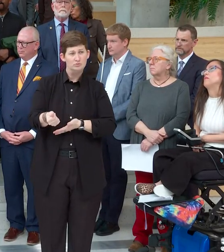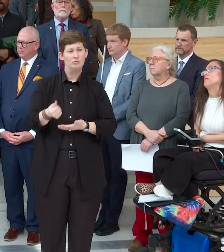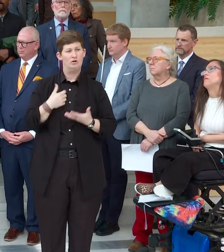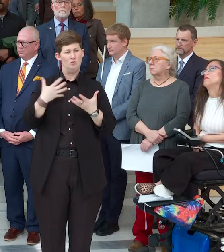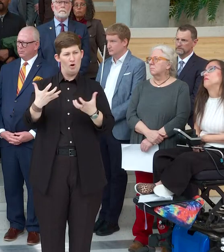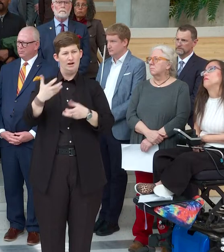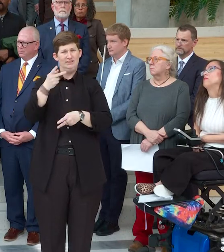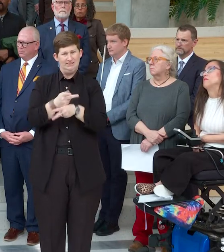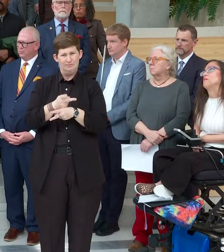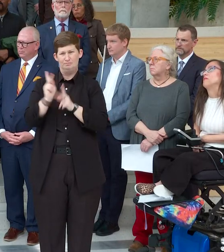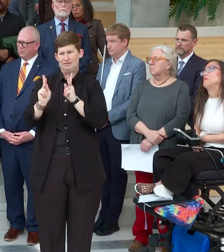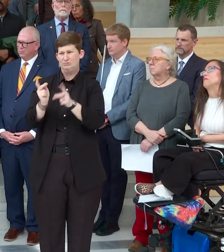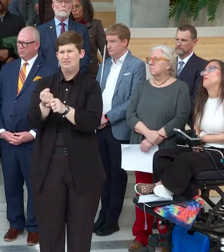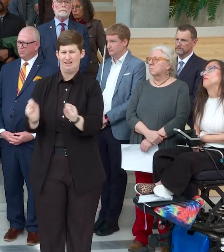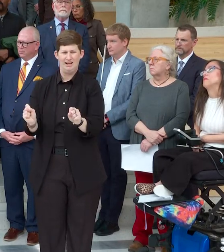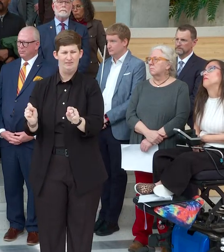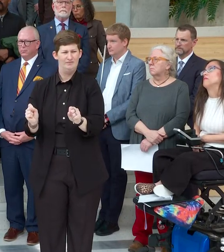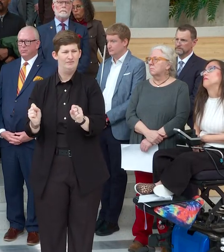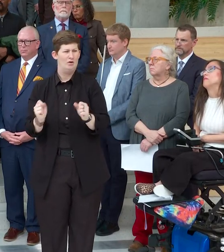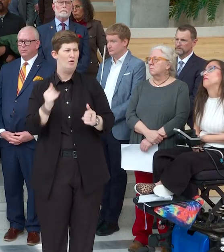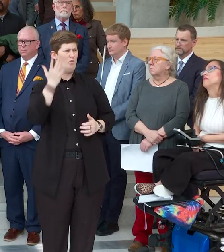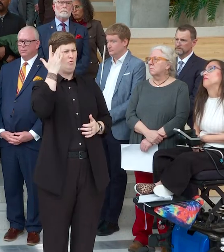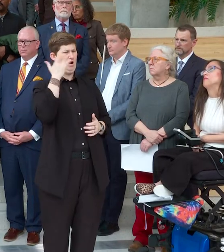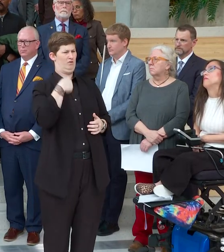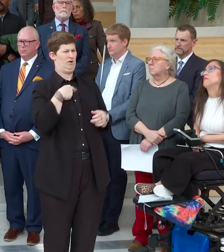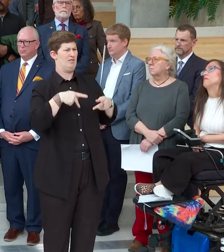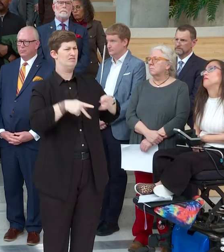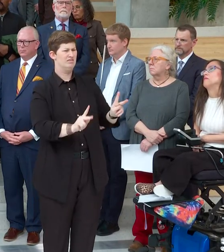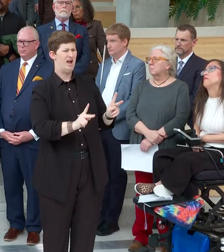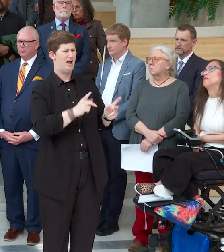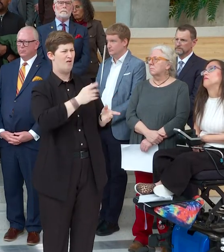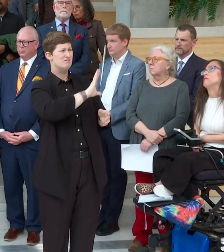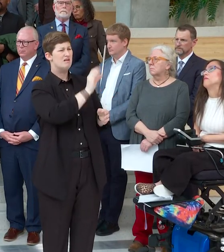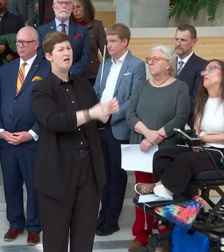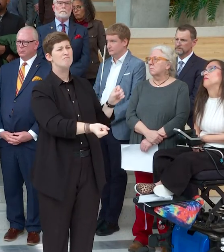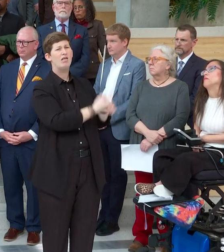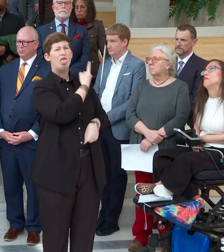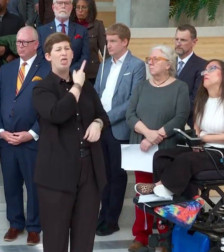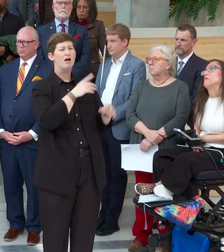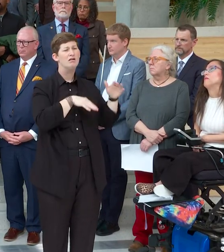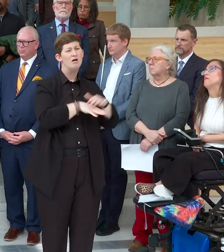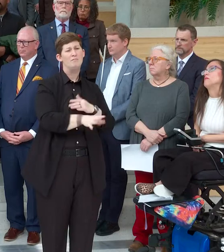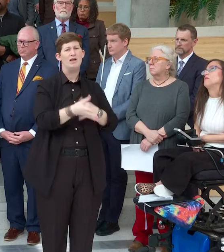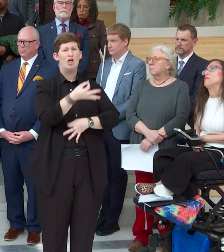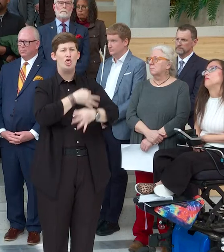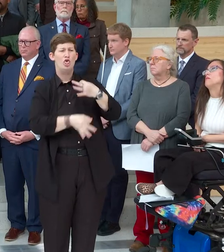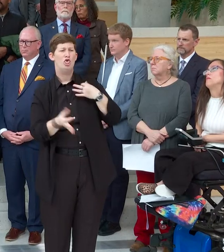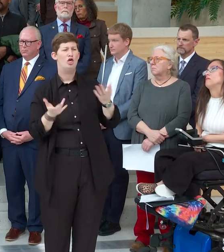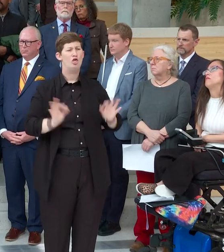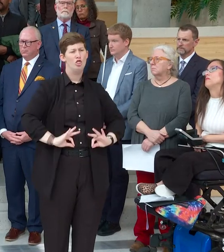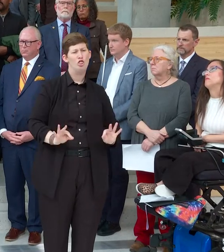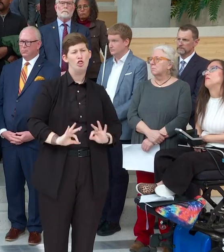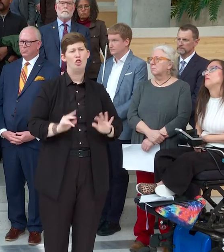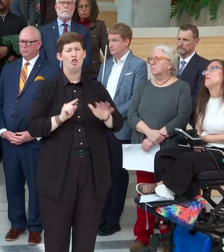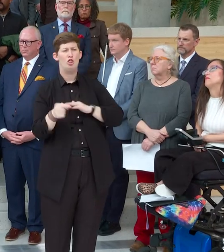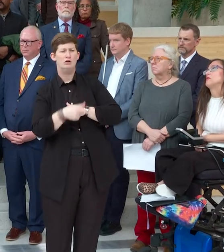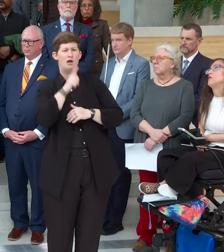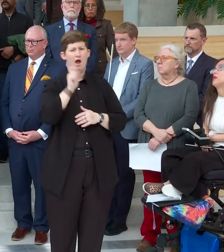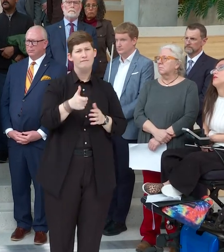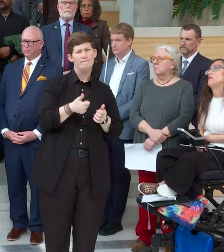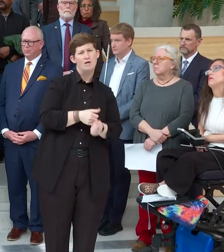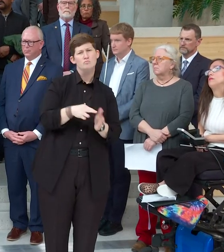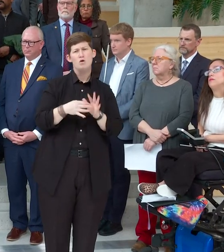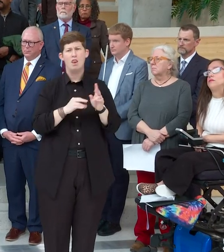safe, why would we allow some company just to get around that same regulation entirely? It doesn't make sense.